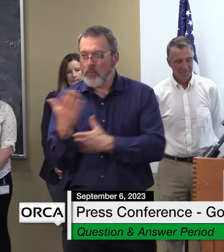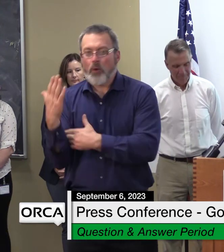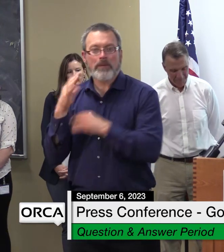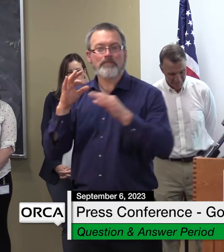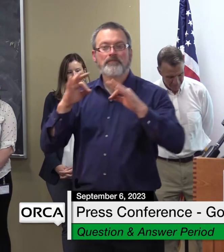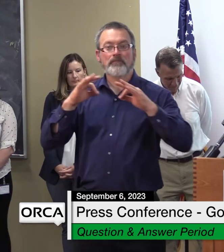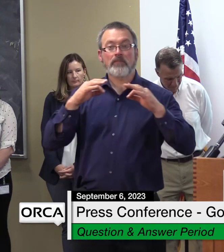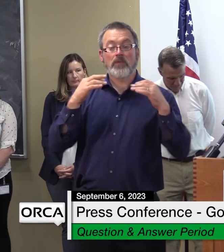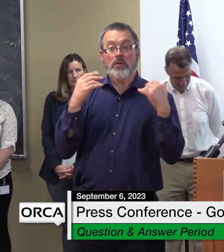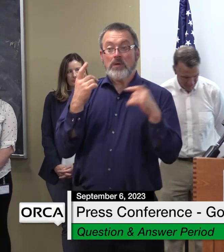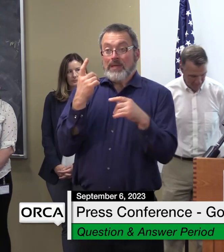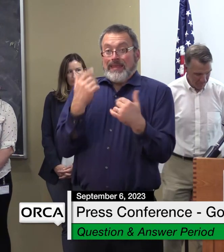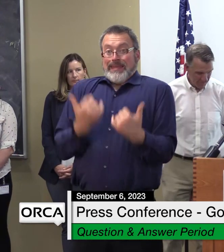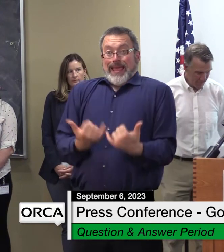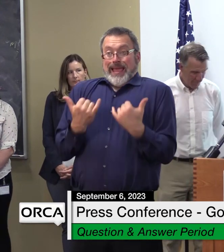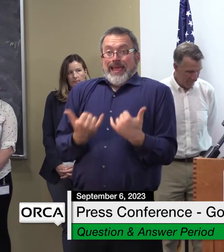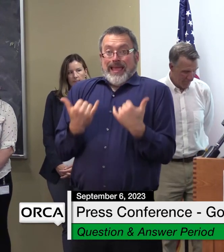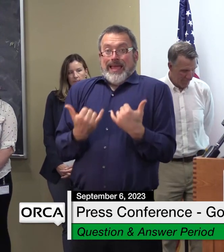So right now,